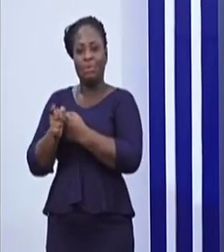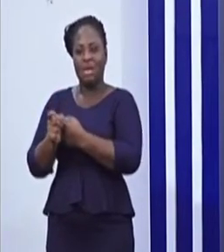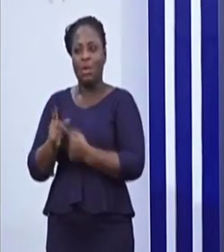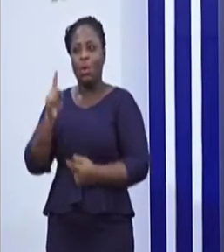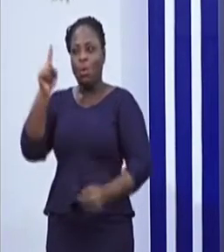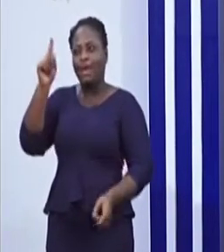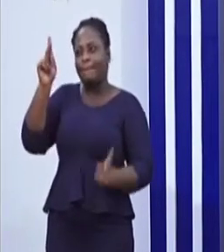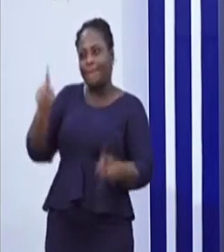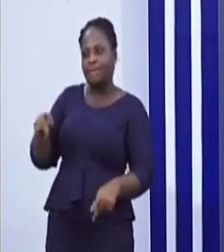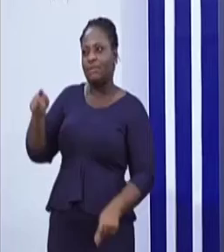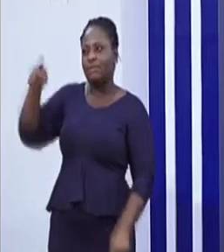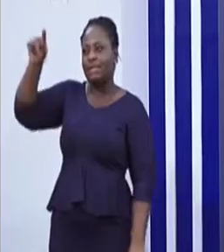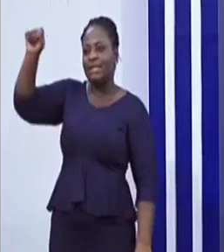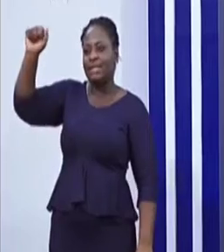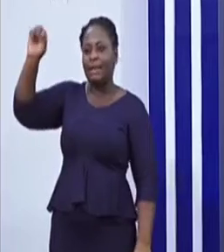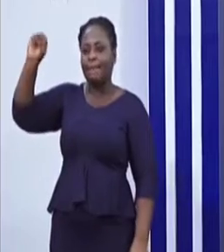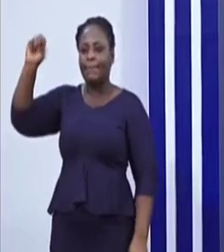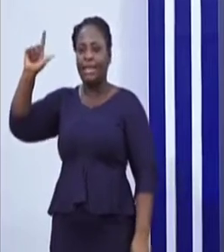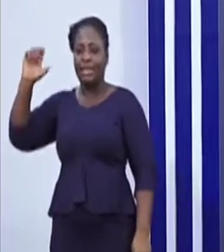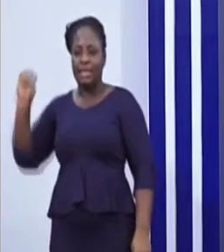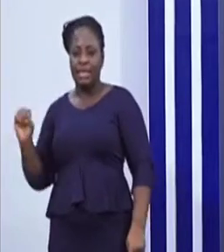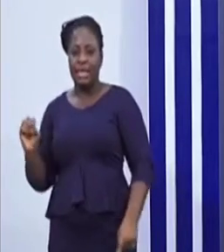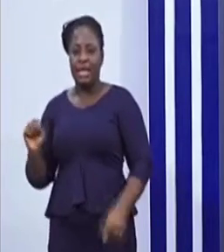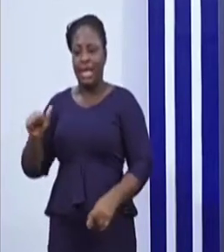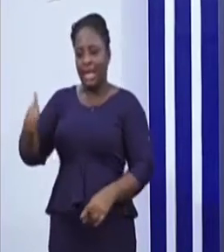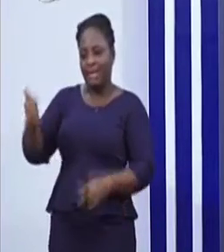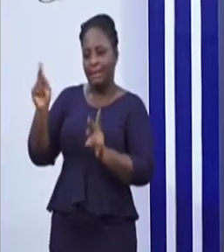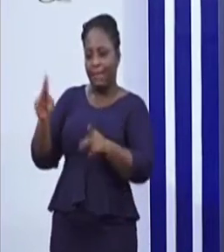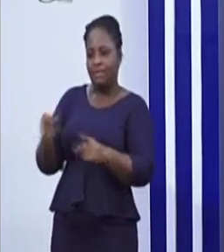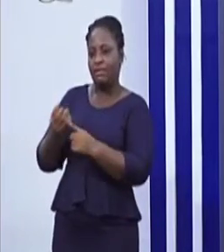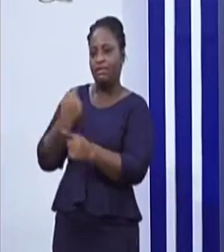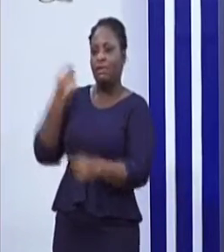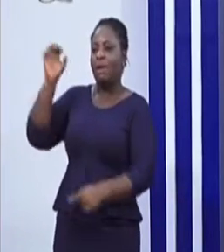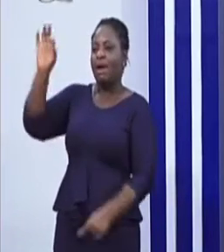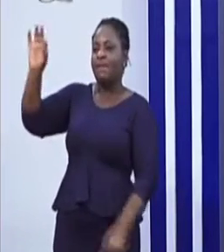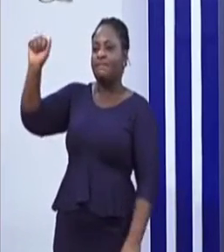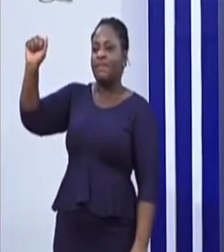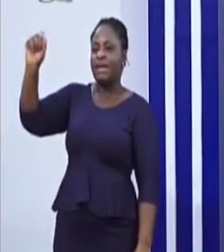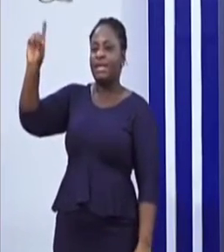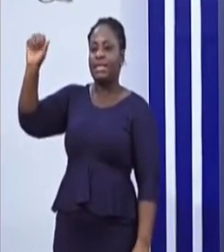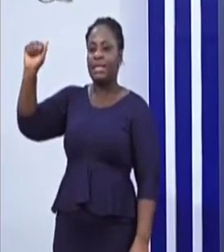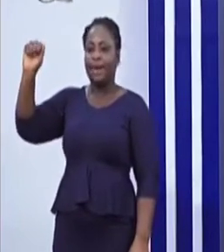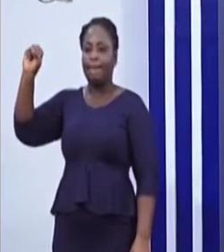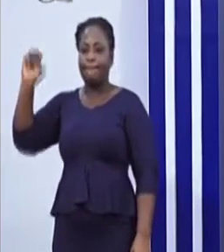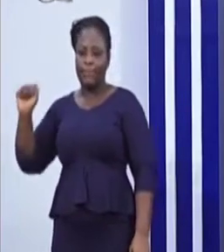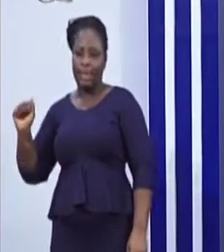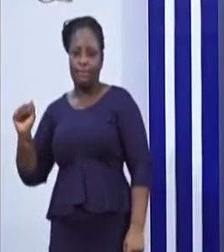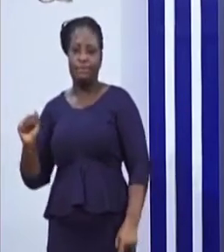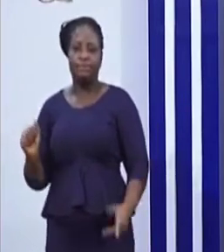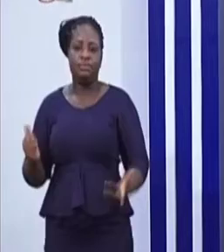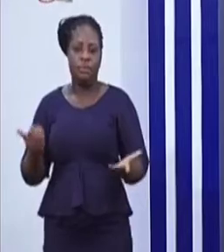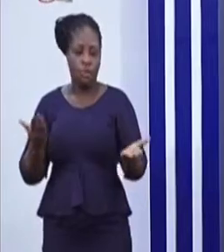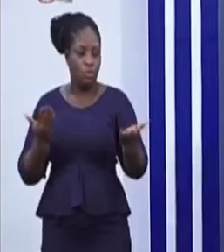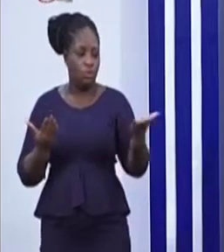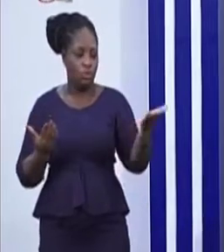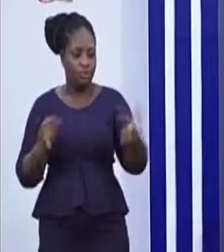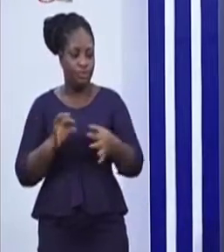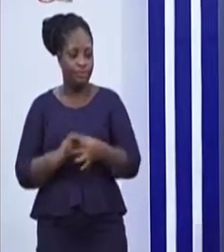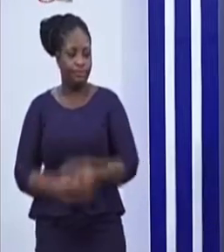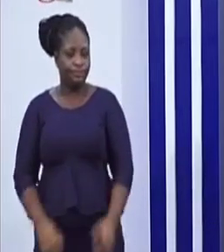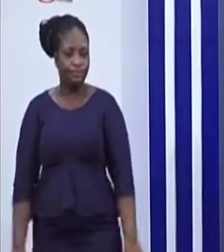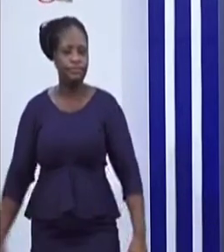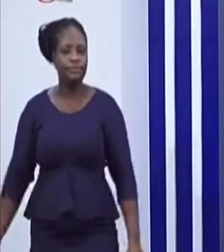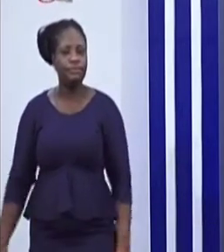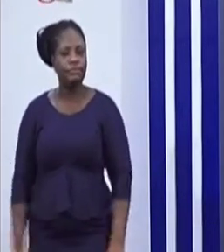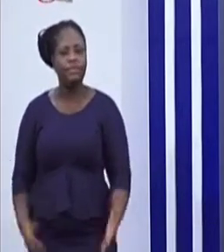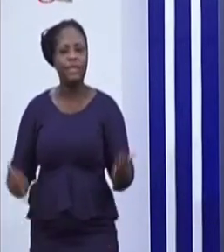from Tamale on the run, and then the other person from Fadama who is being sought, who has not been found as has been reported in the media. So Dr. Waji, please join me.